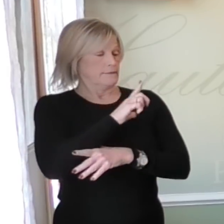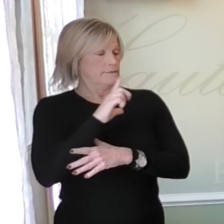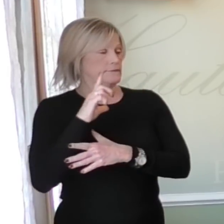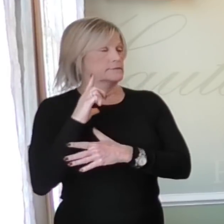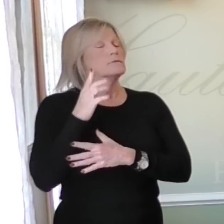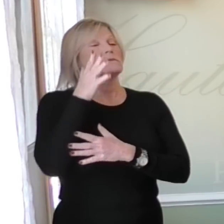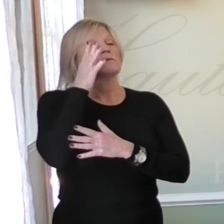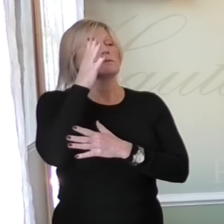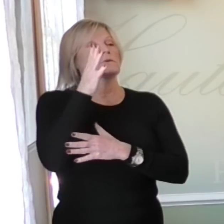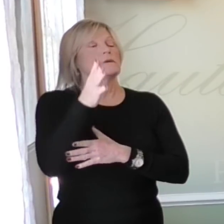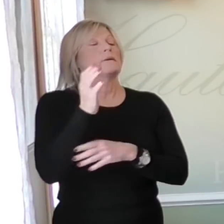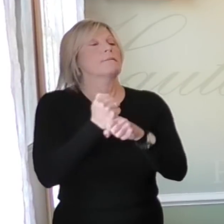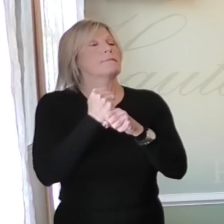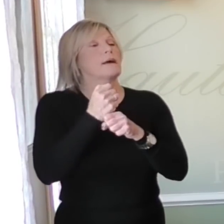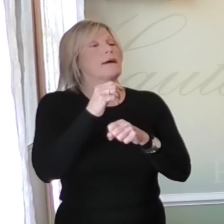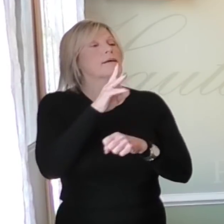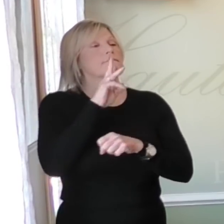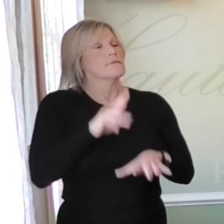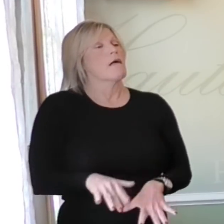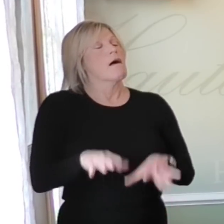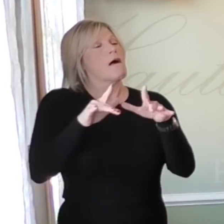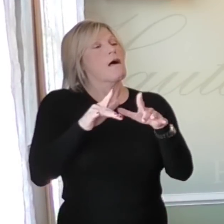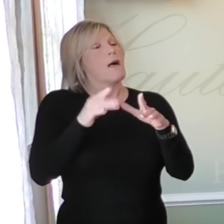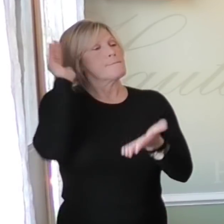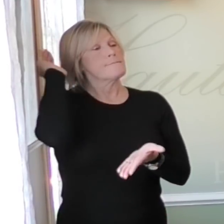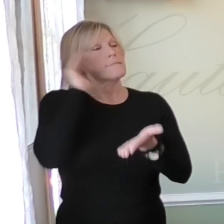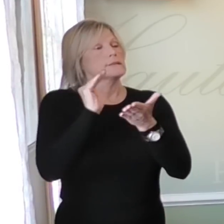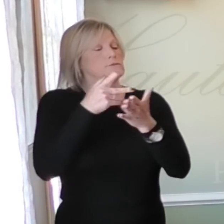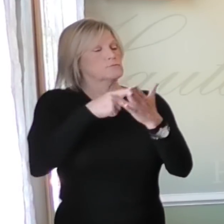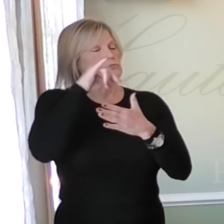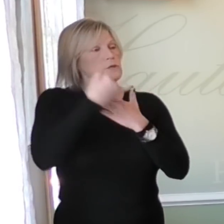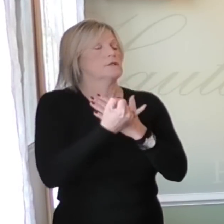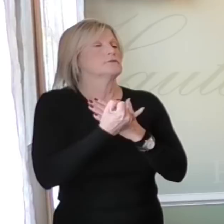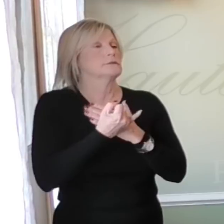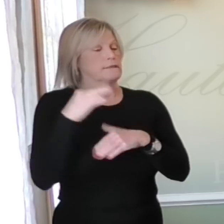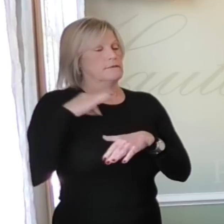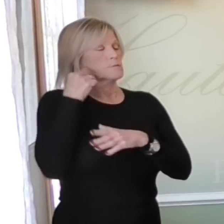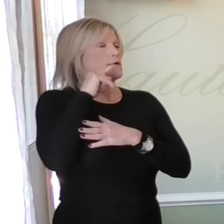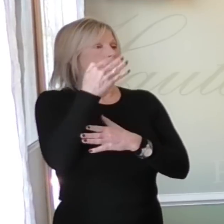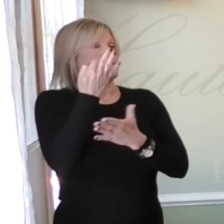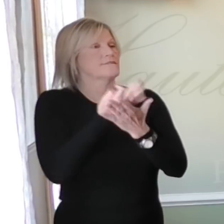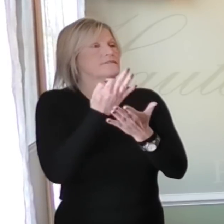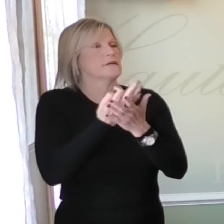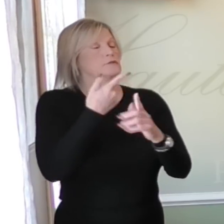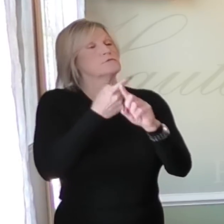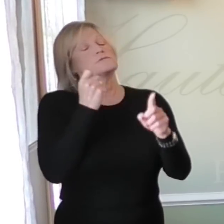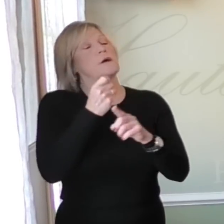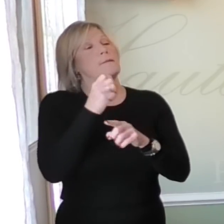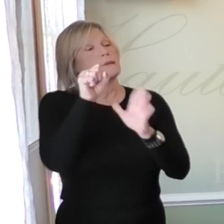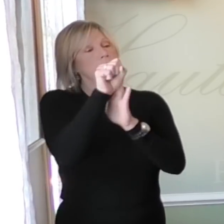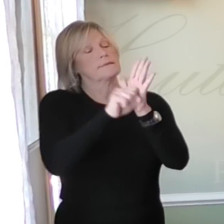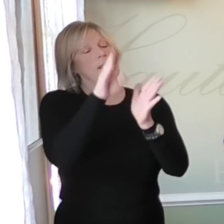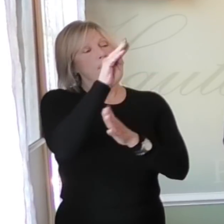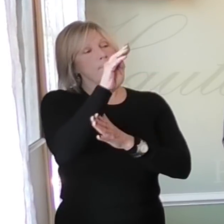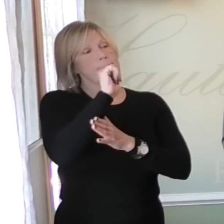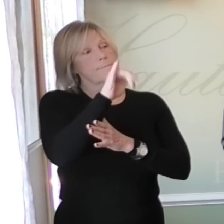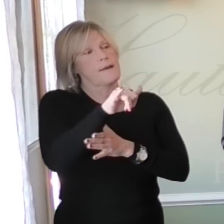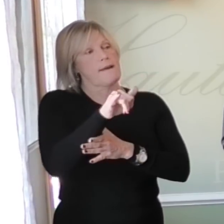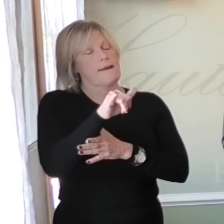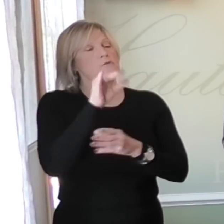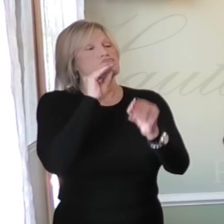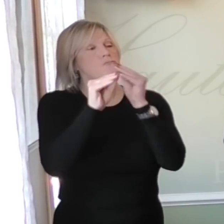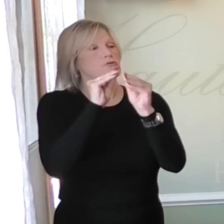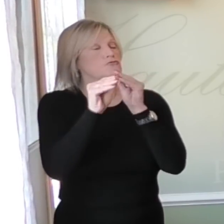to make flood mitigation projects an eligible use of funds for the state's Bay Restoration Fund. We're